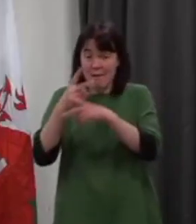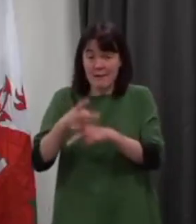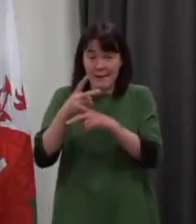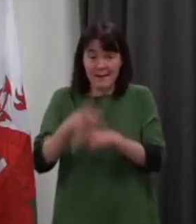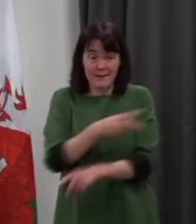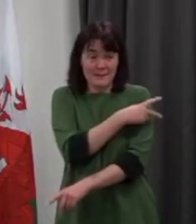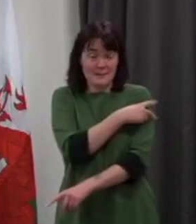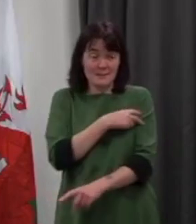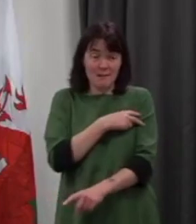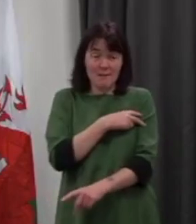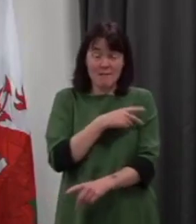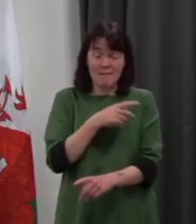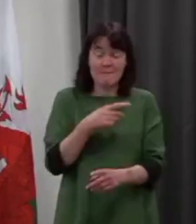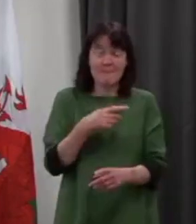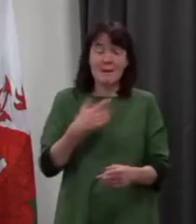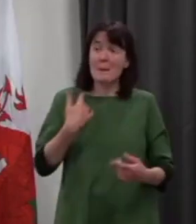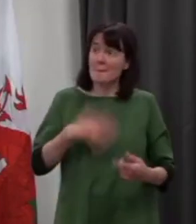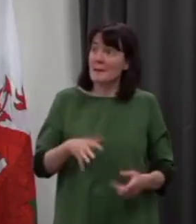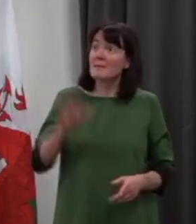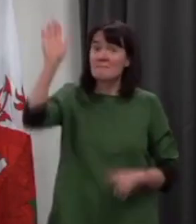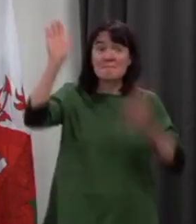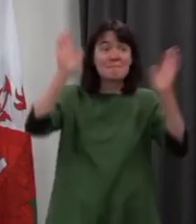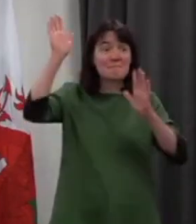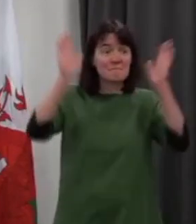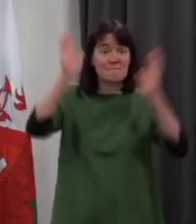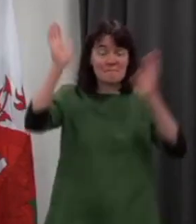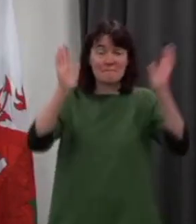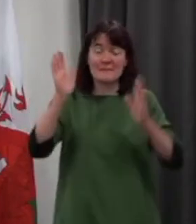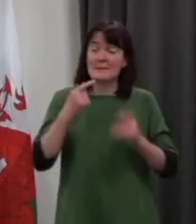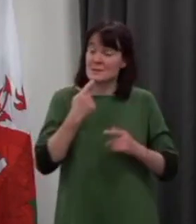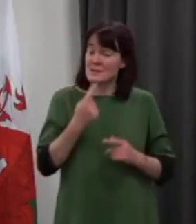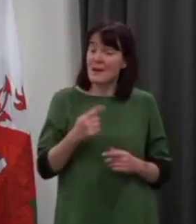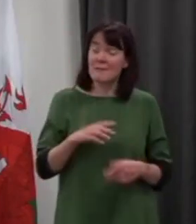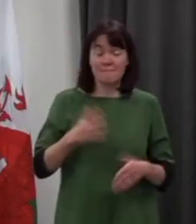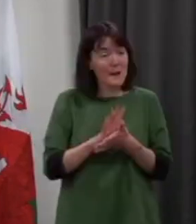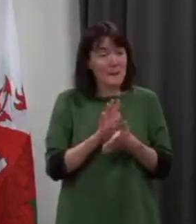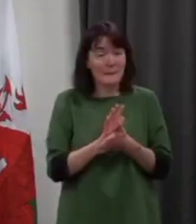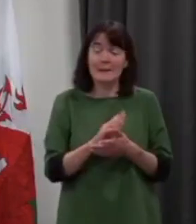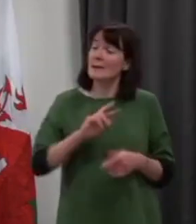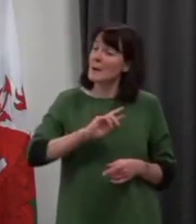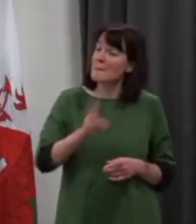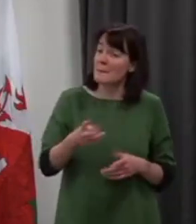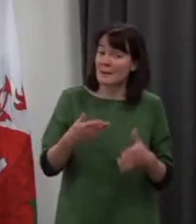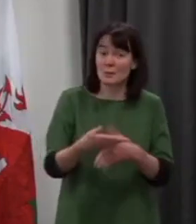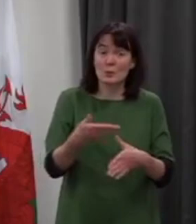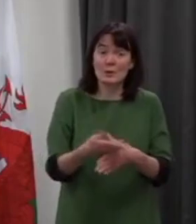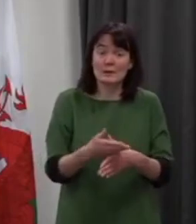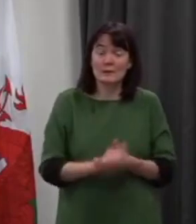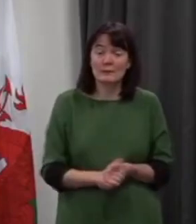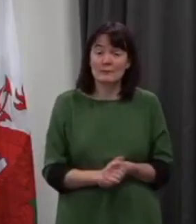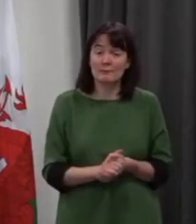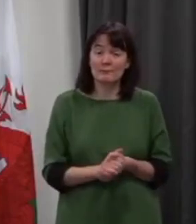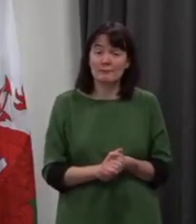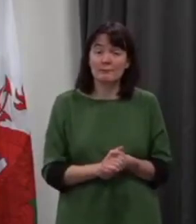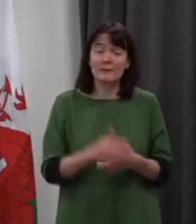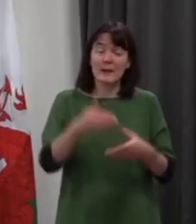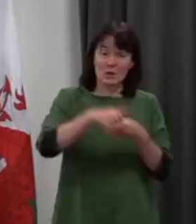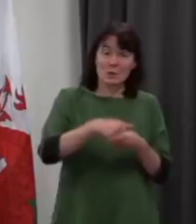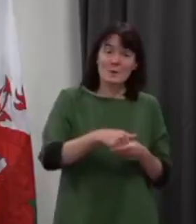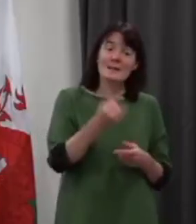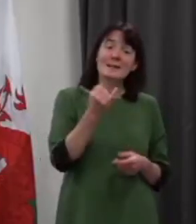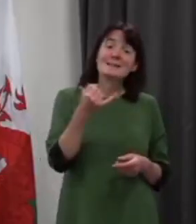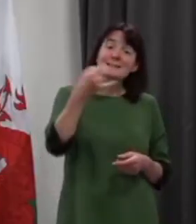week of the recruitment drive and said that they are willing to return to work. That includes 670